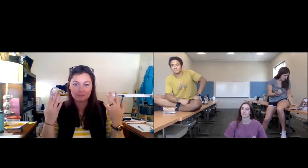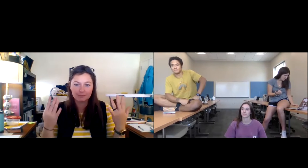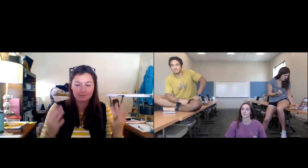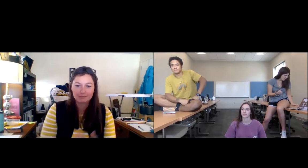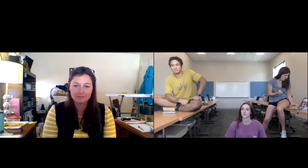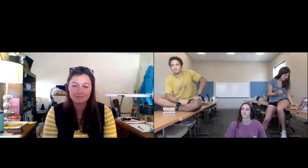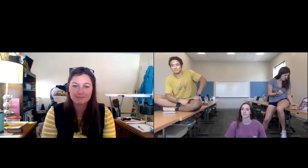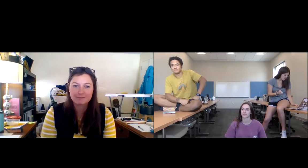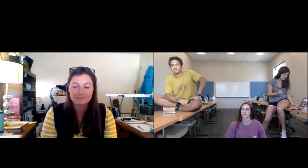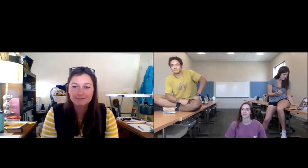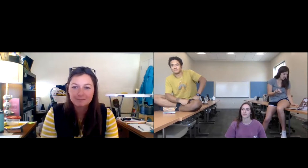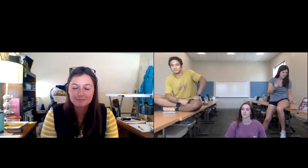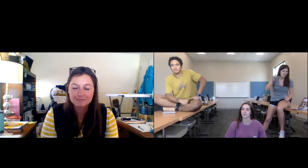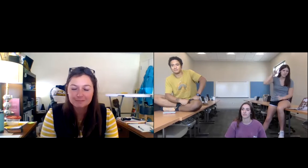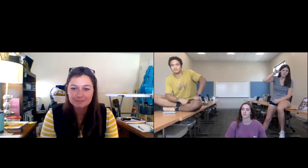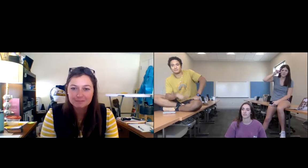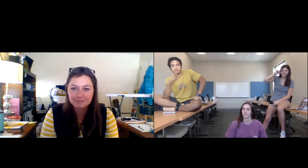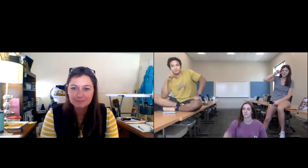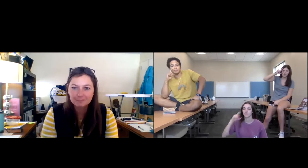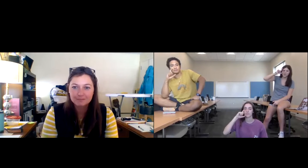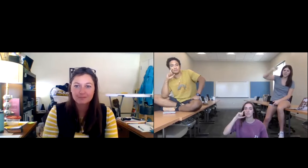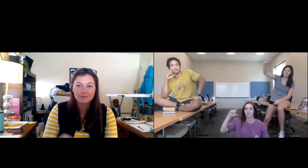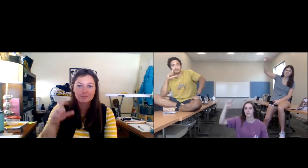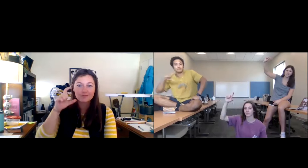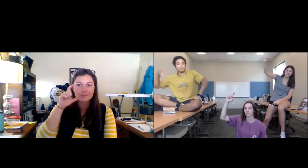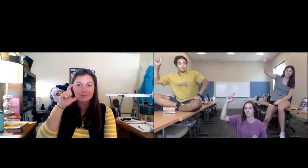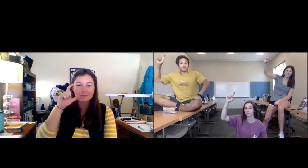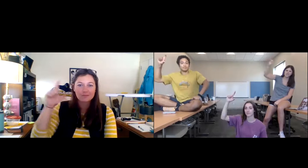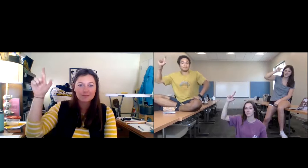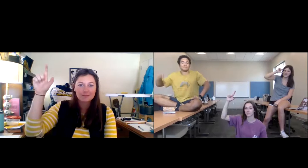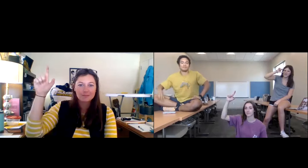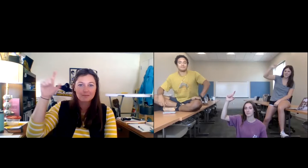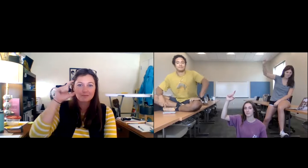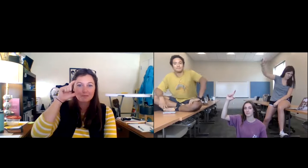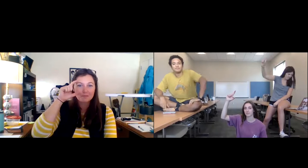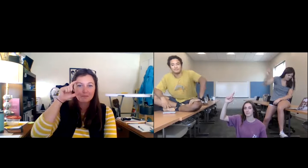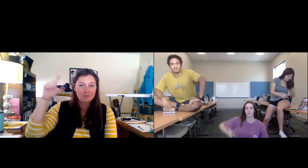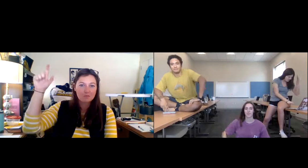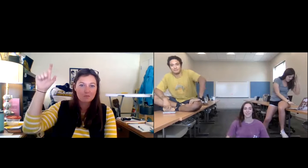and then last one to review is moon. So your crescent straight to the sky. Perfect.